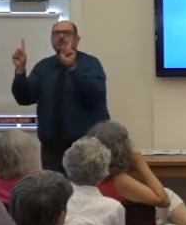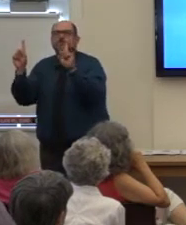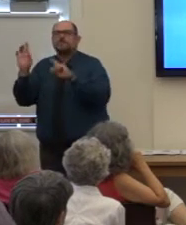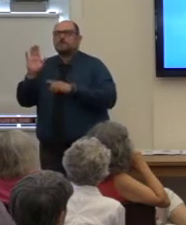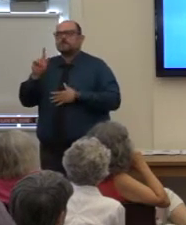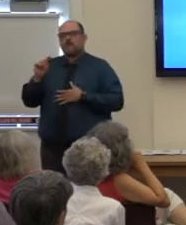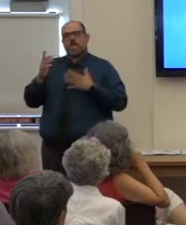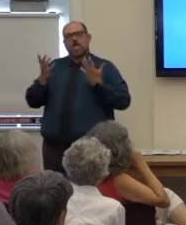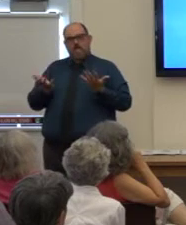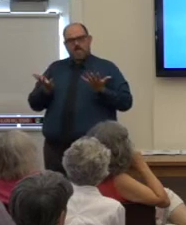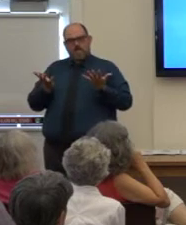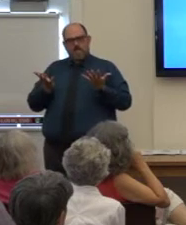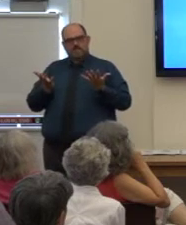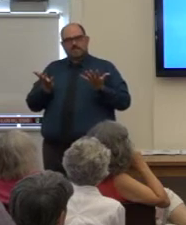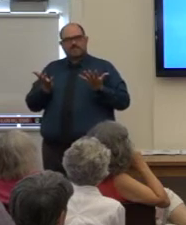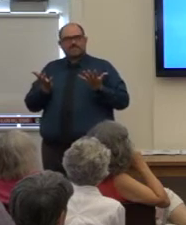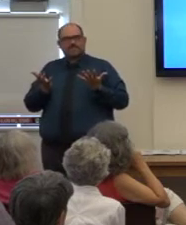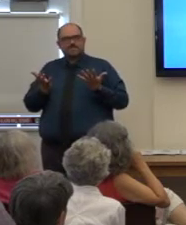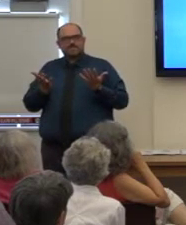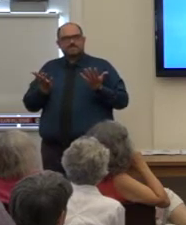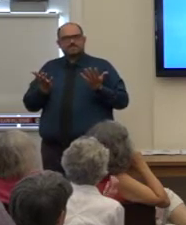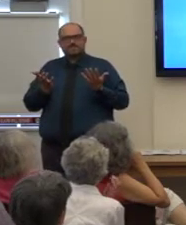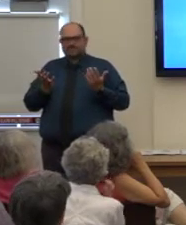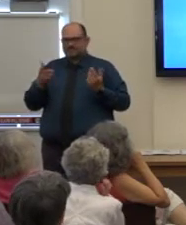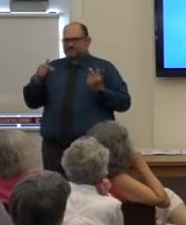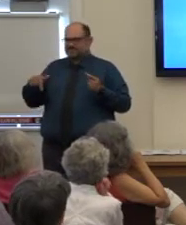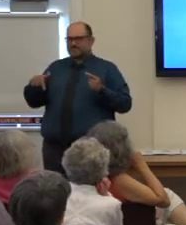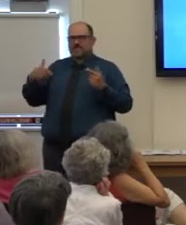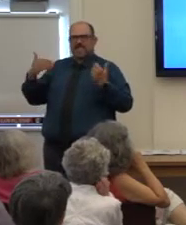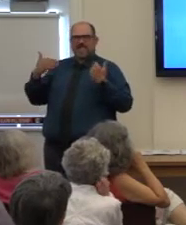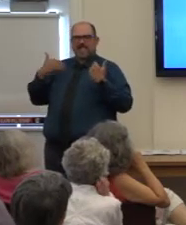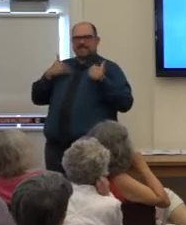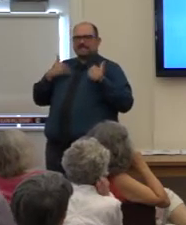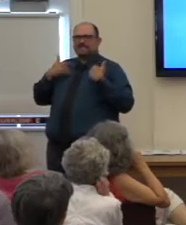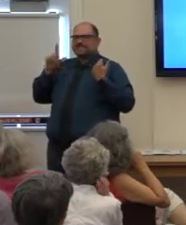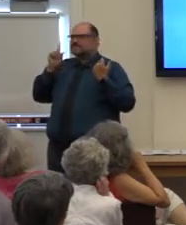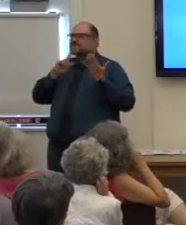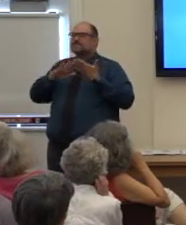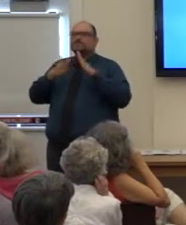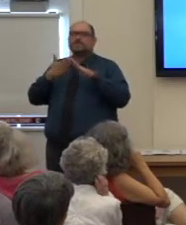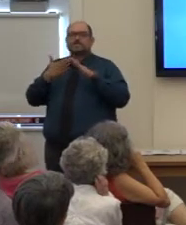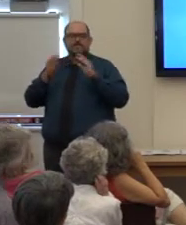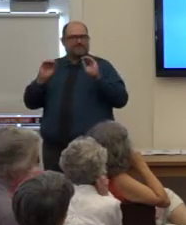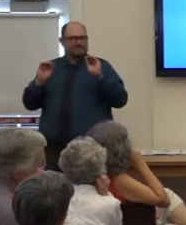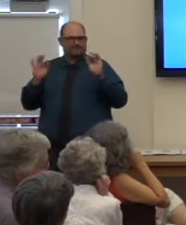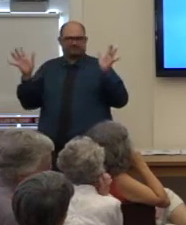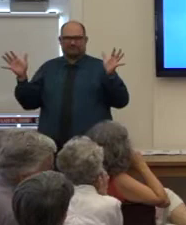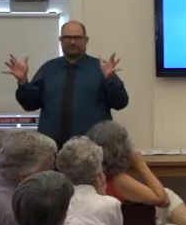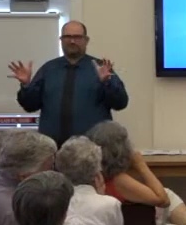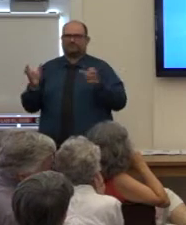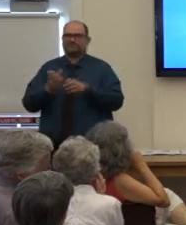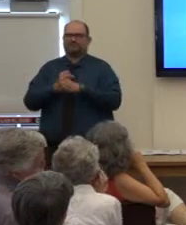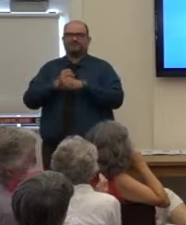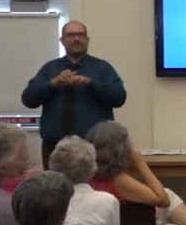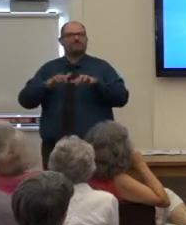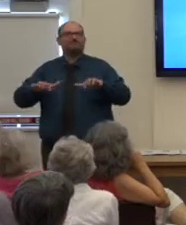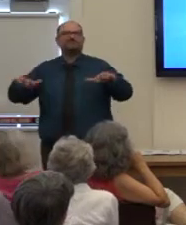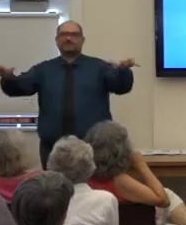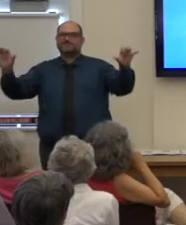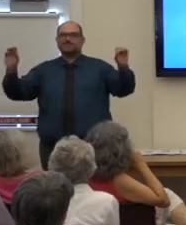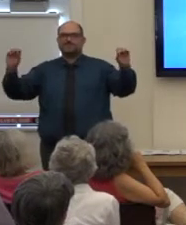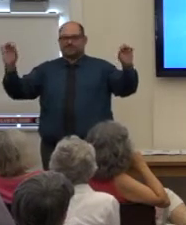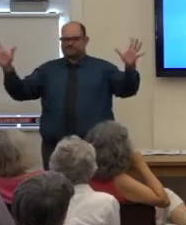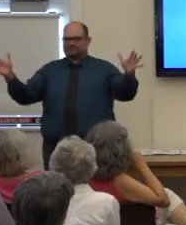the place that the deaf community had grown and flourished in.